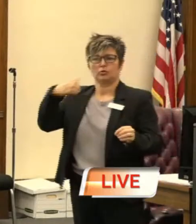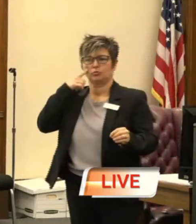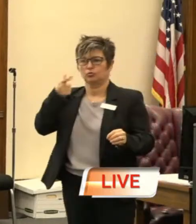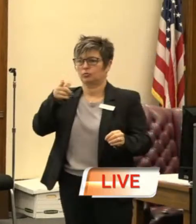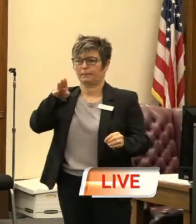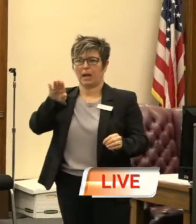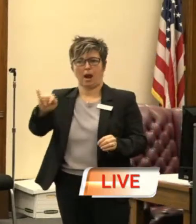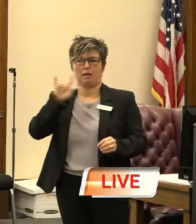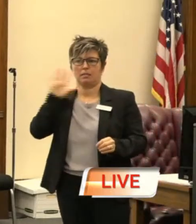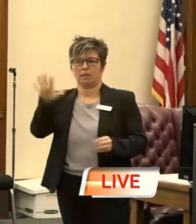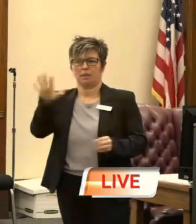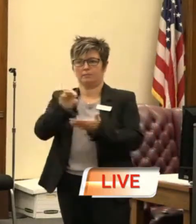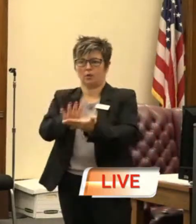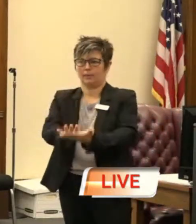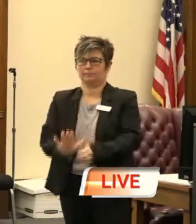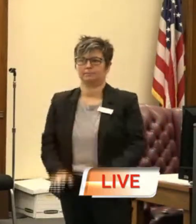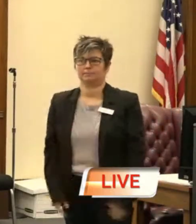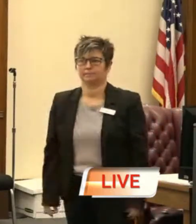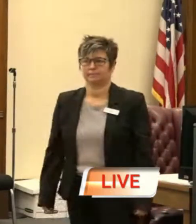right. records.